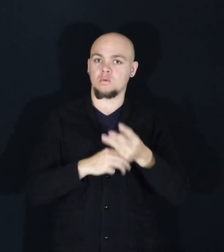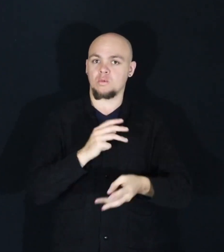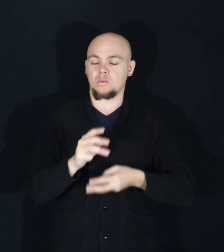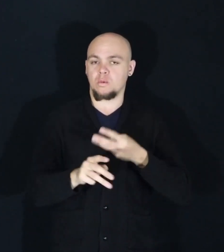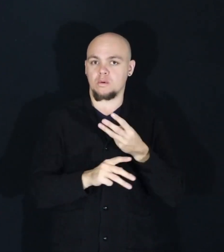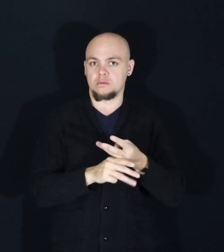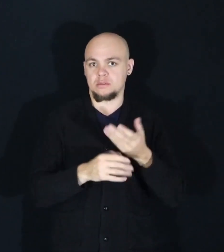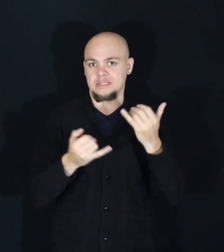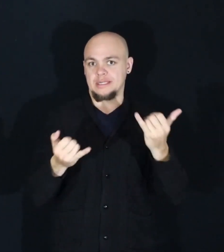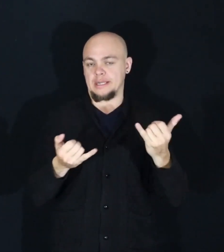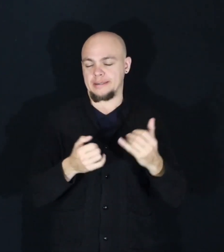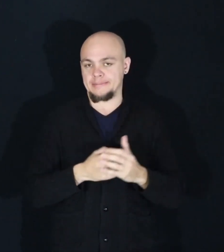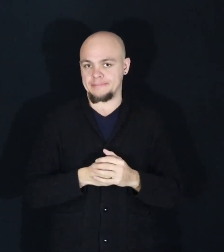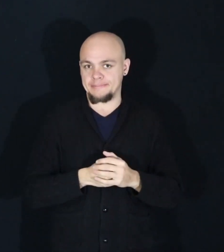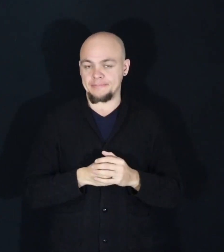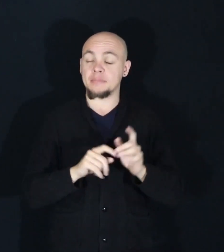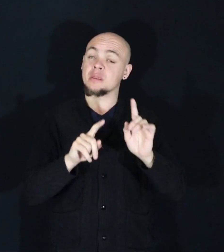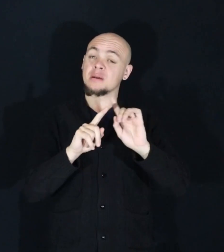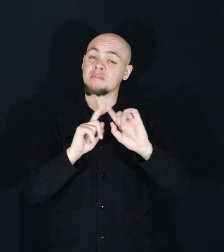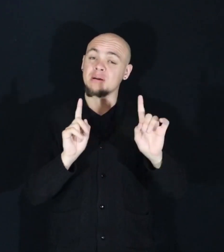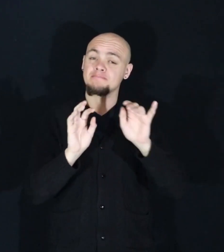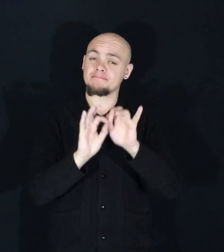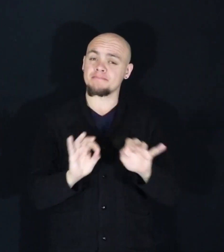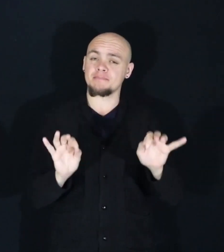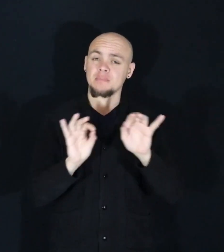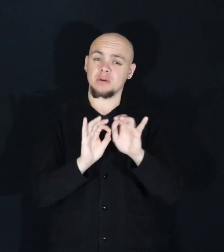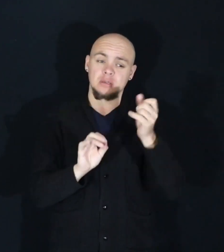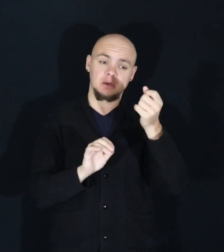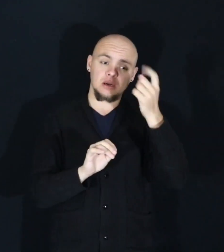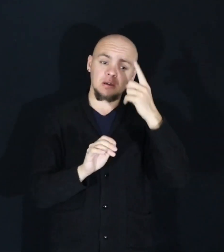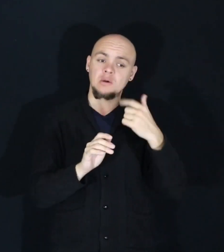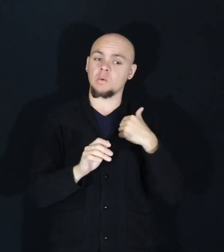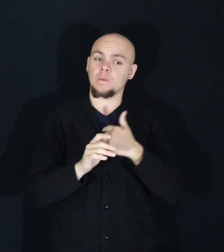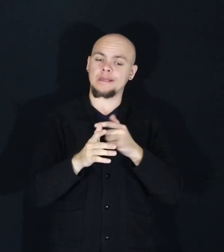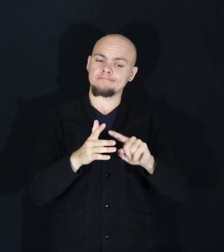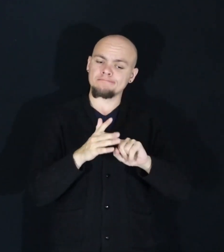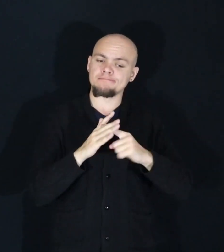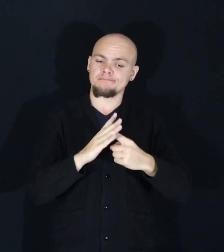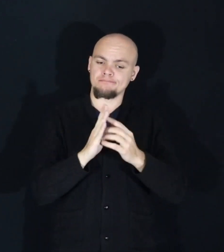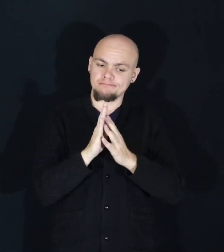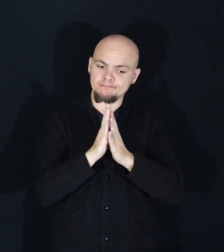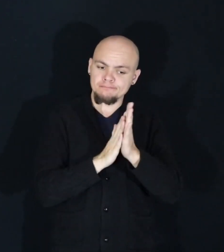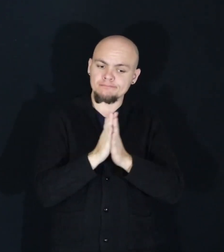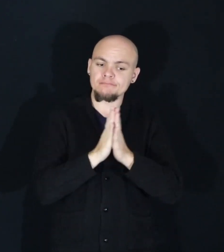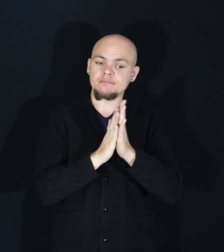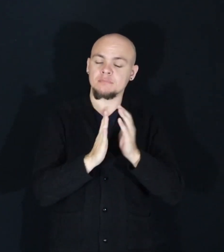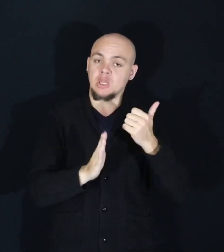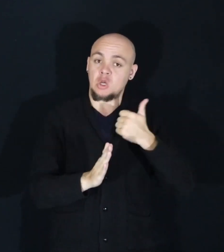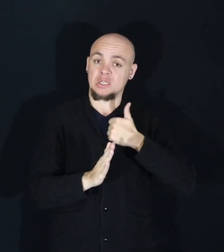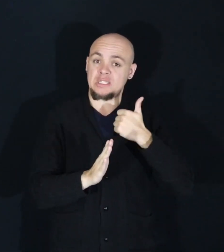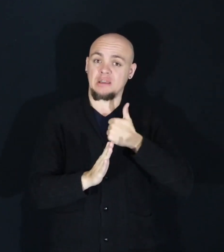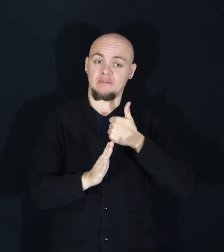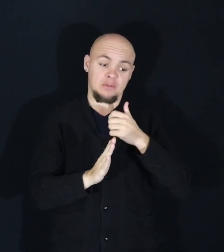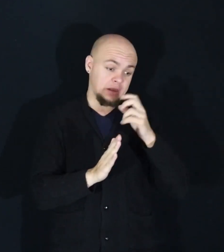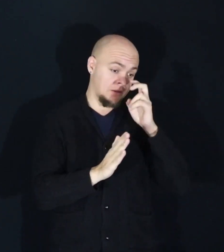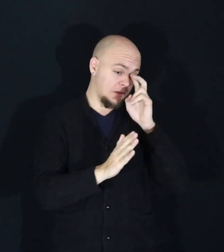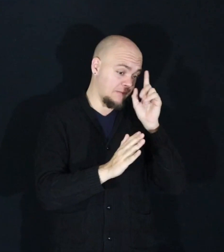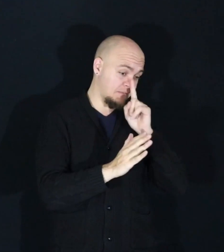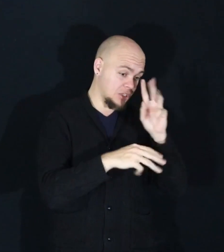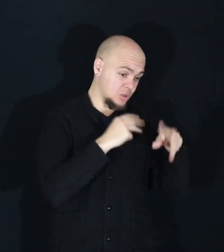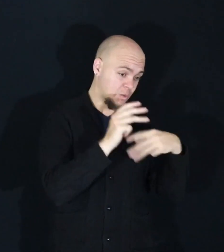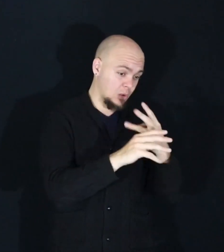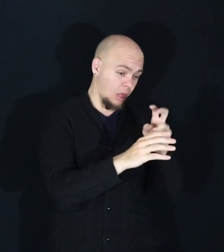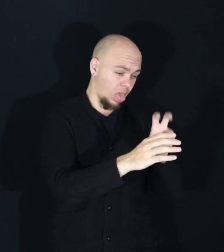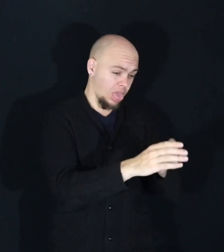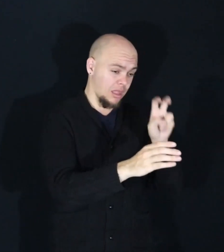be. However, it is important that we take the initiative to take ourselves out of fictional worlds and